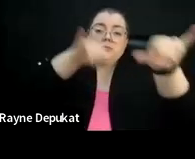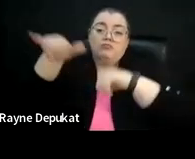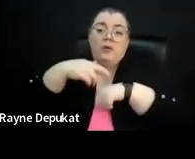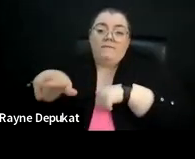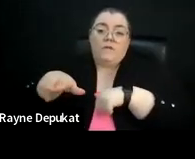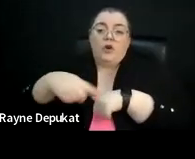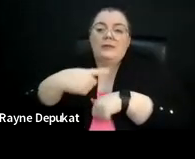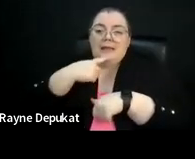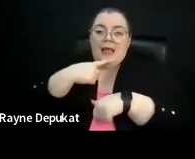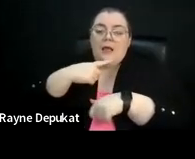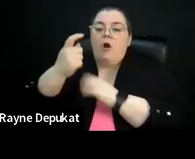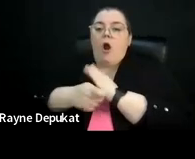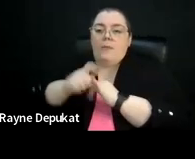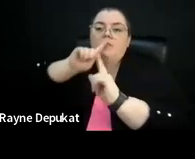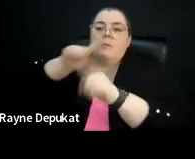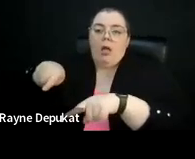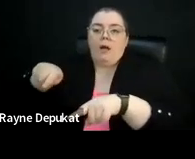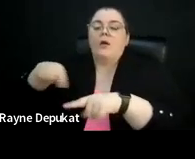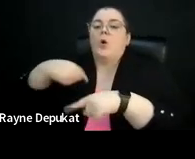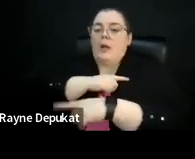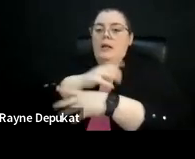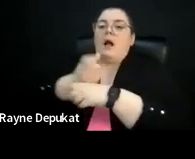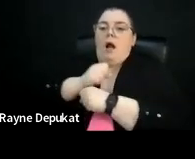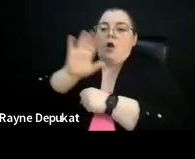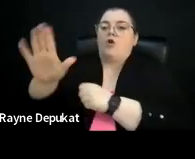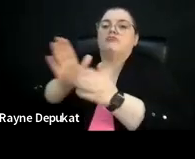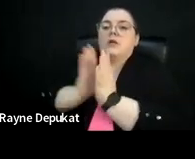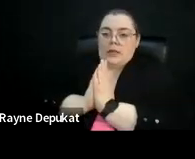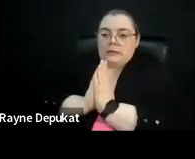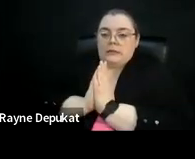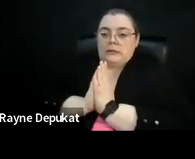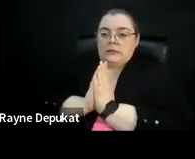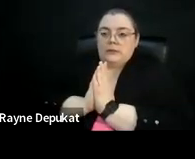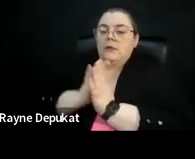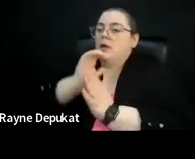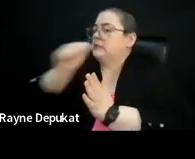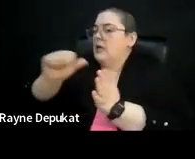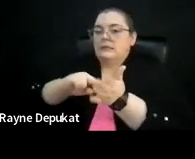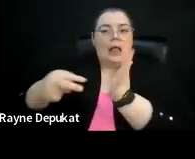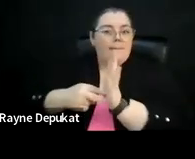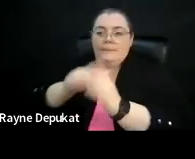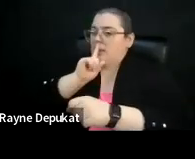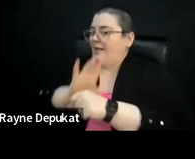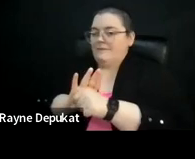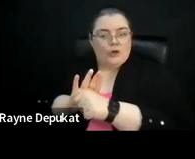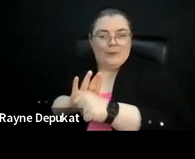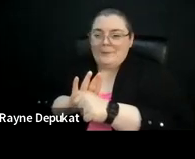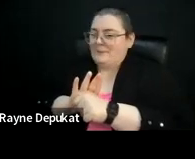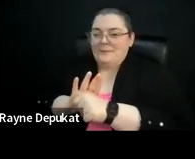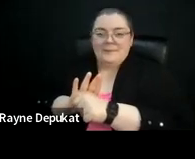received? That's most common in referrals, is that there's an automatic response that says, we've received your request. It does